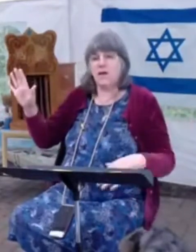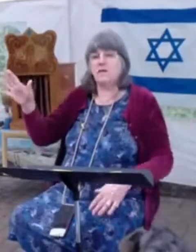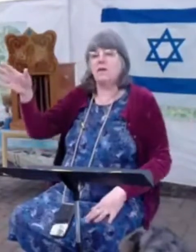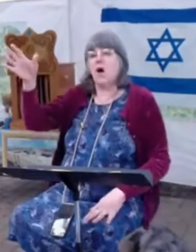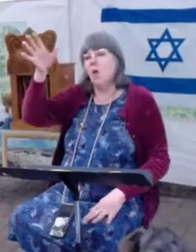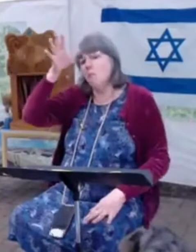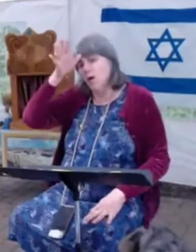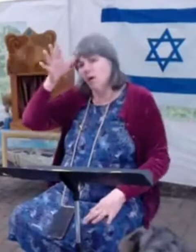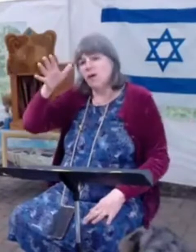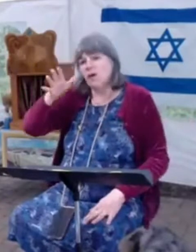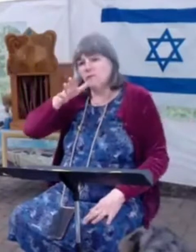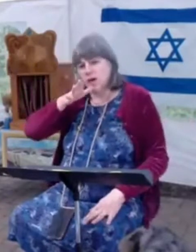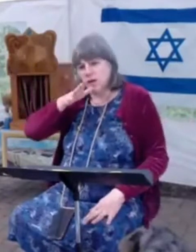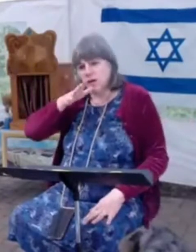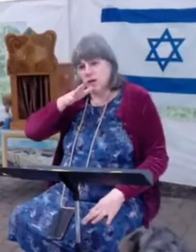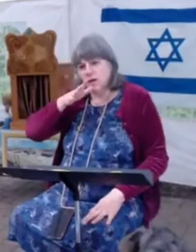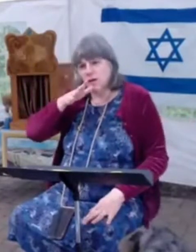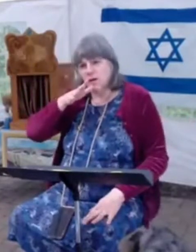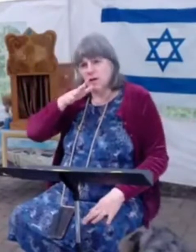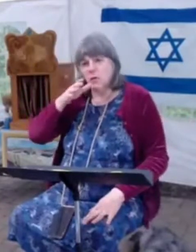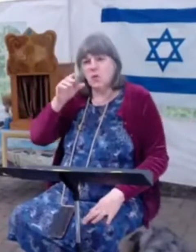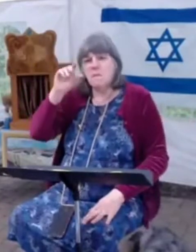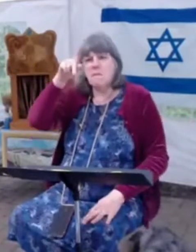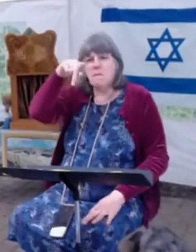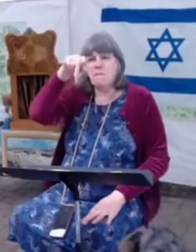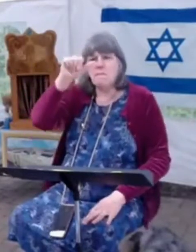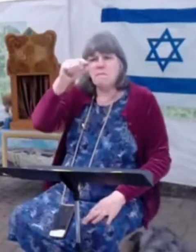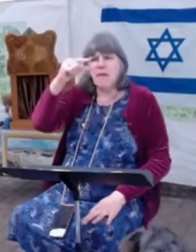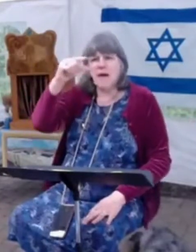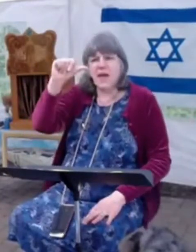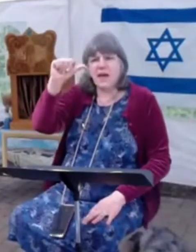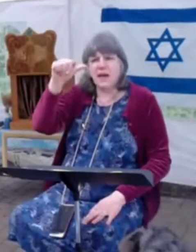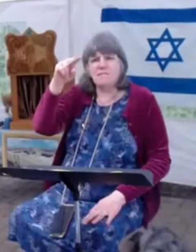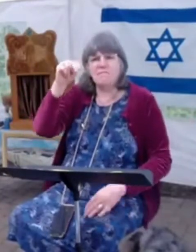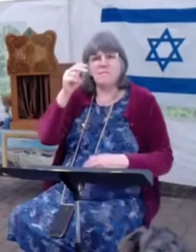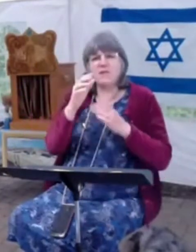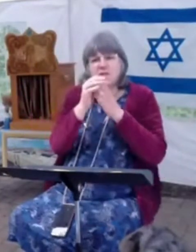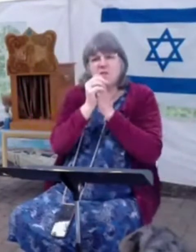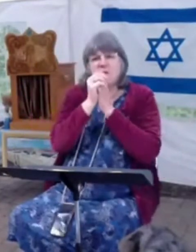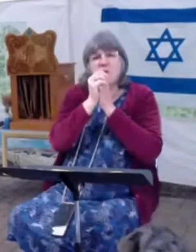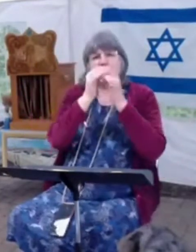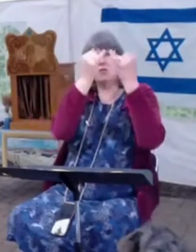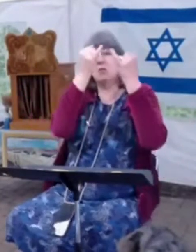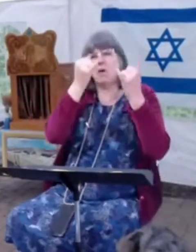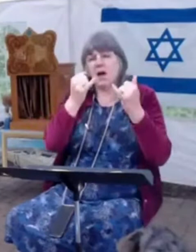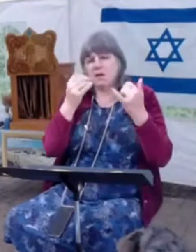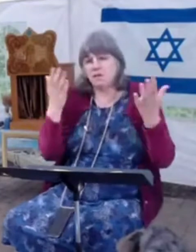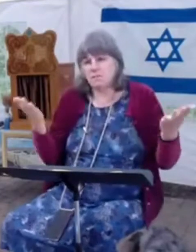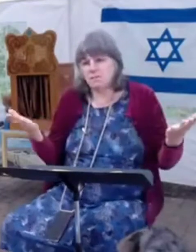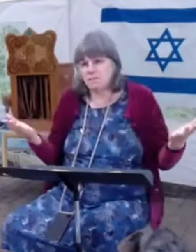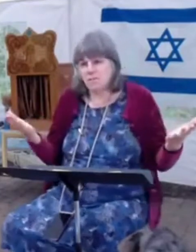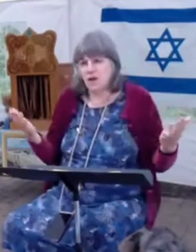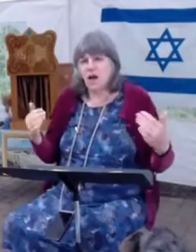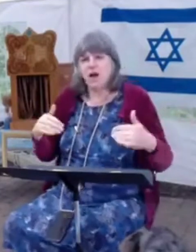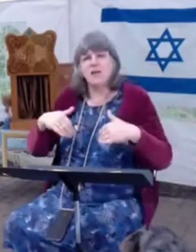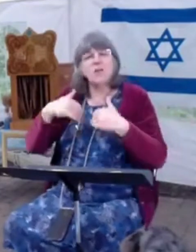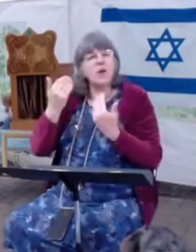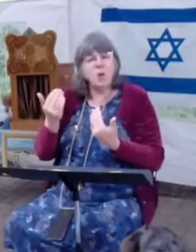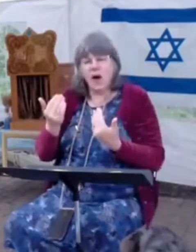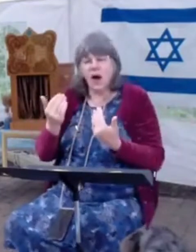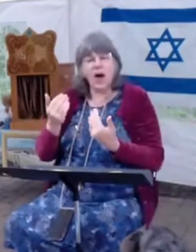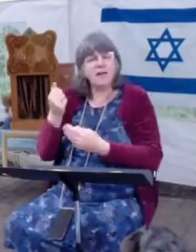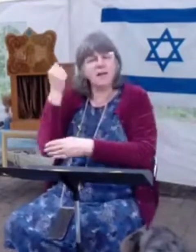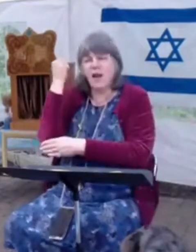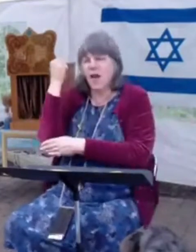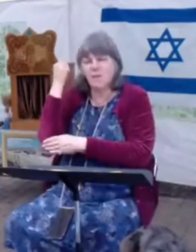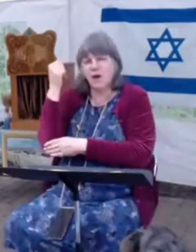both for understanding all things and persuading his hearers, and not mistaken in his opinions, for which reason